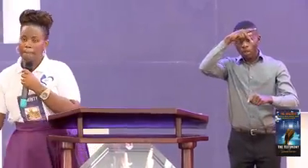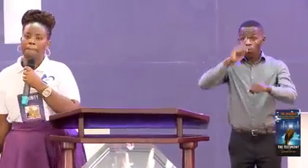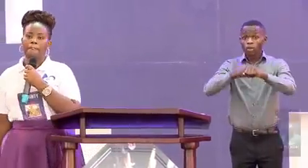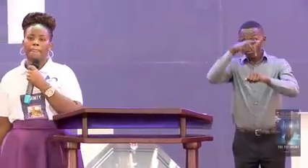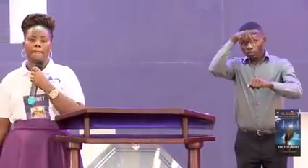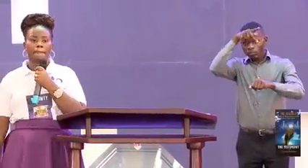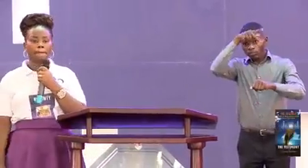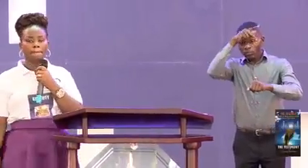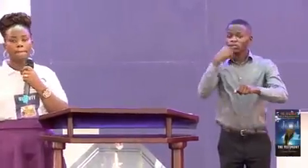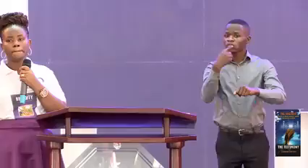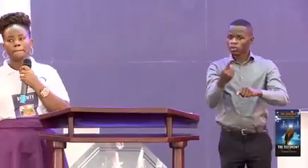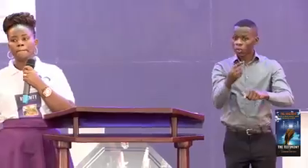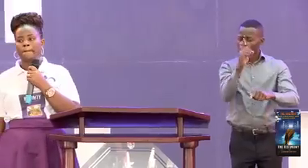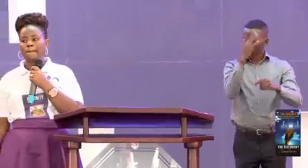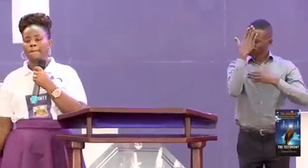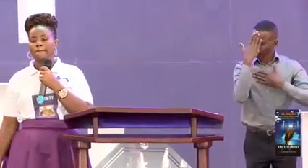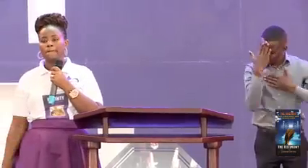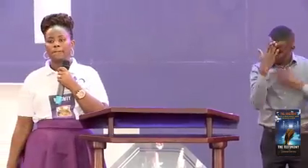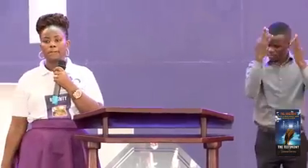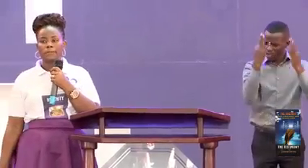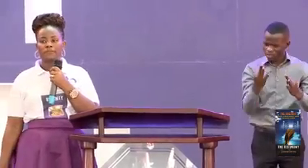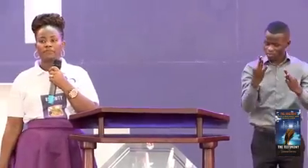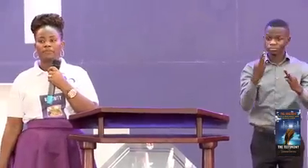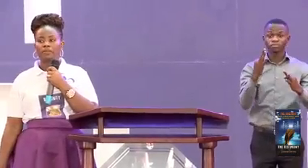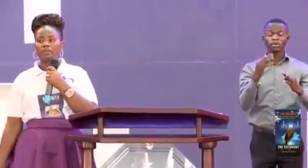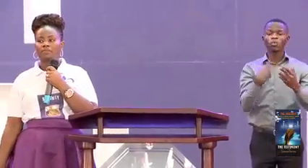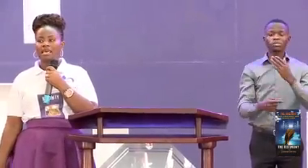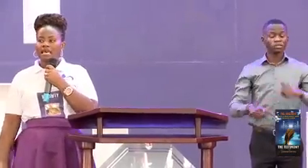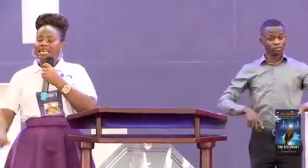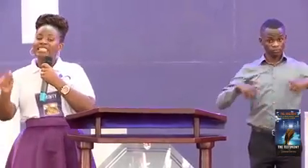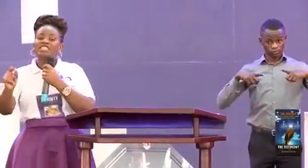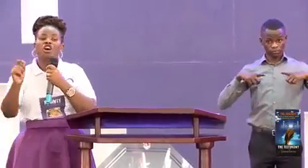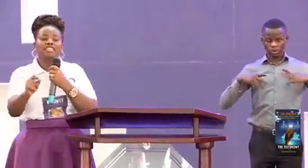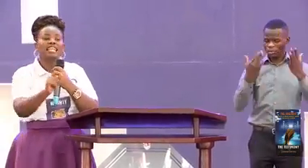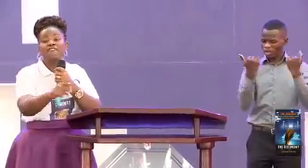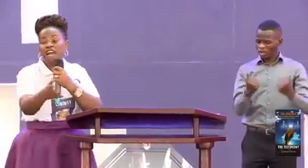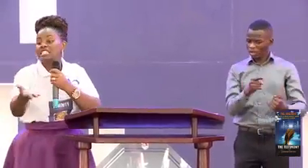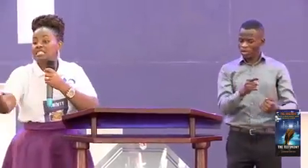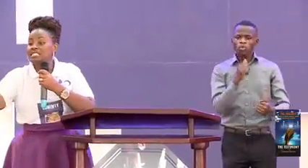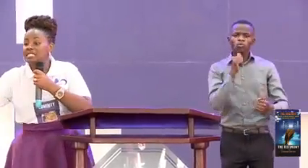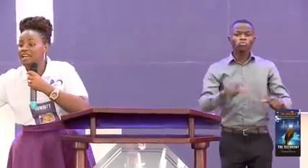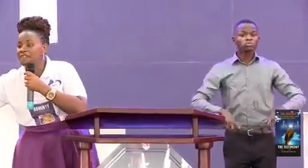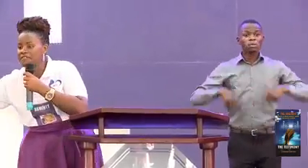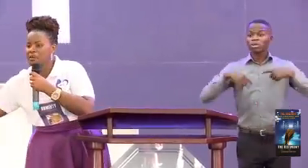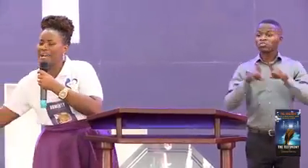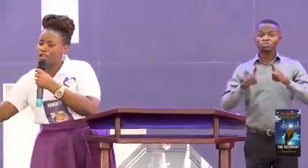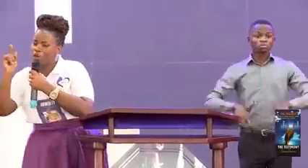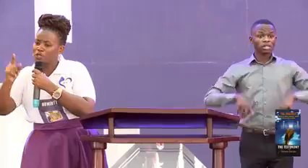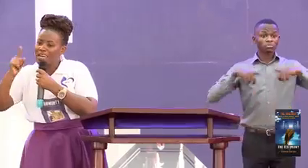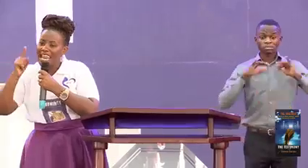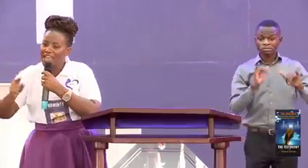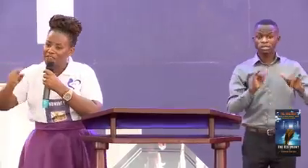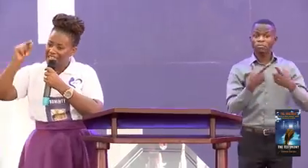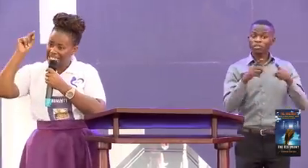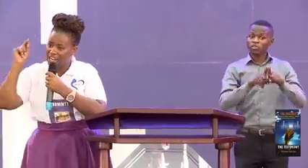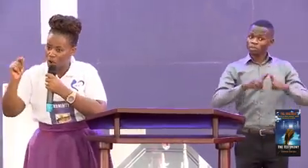life. Engero bagamba nti empera emu ku byobwetowaze bwe bulamu. It is not life as in this life living, but